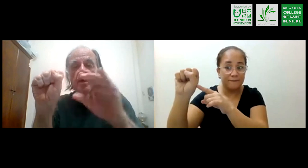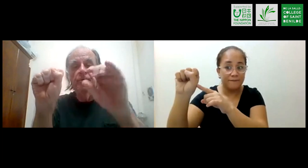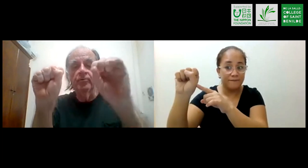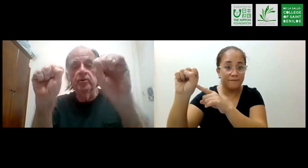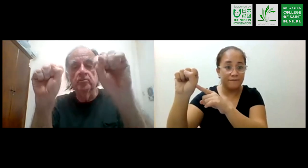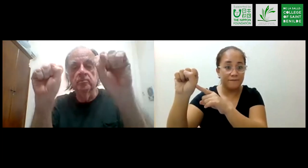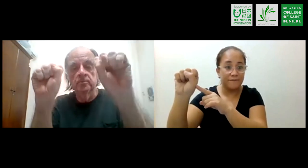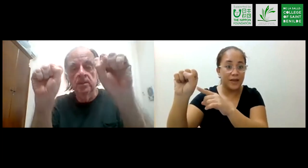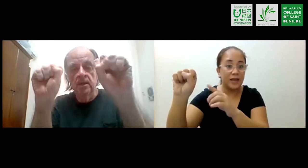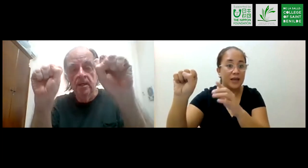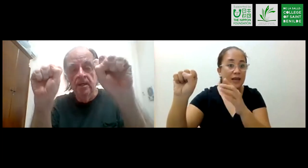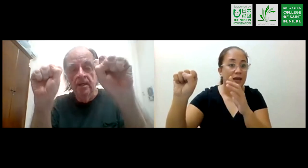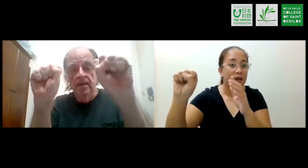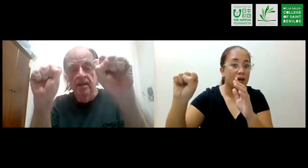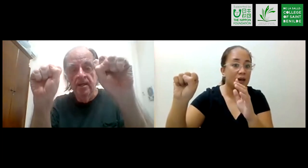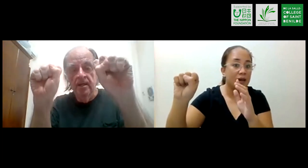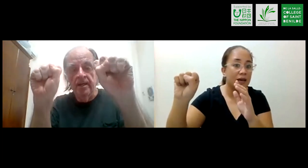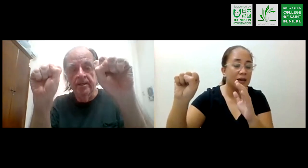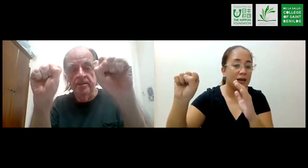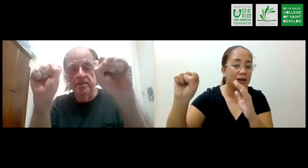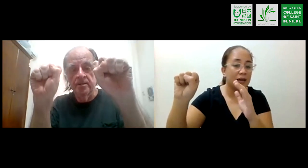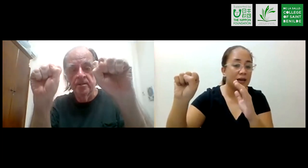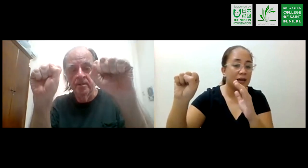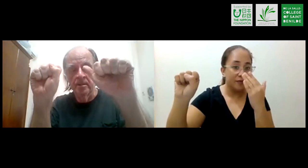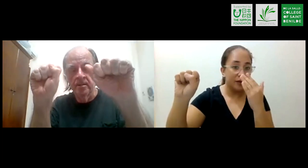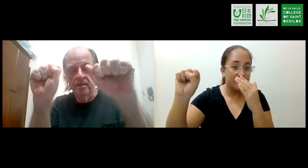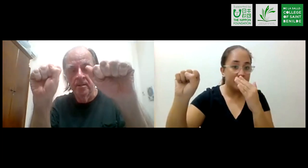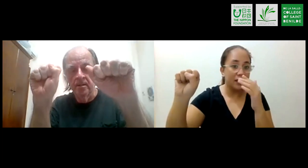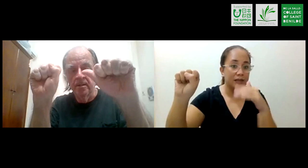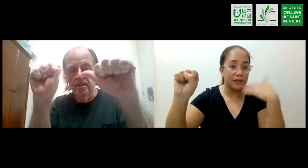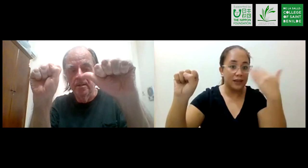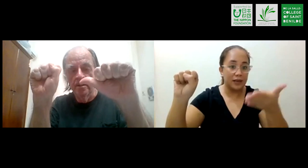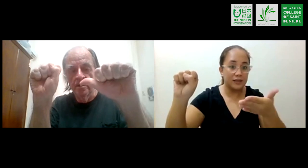And we go through like this.